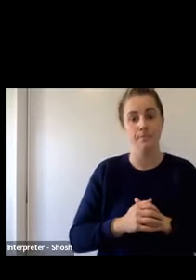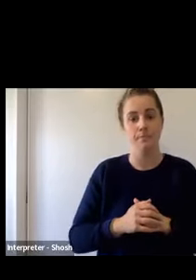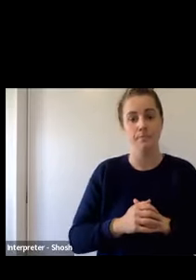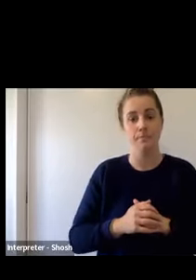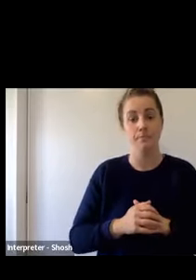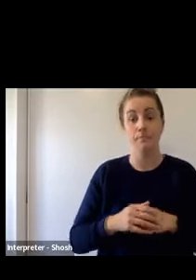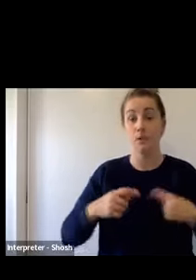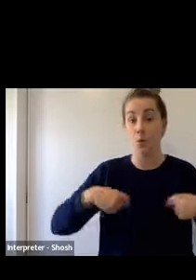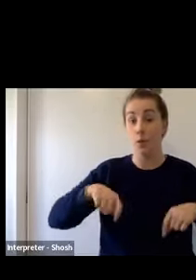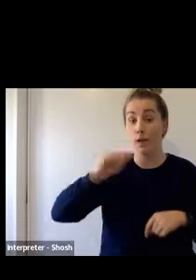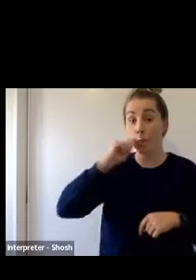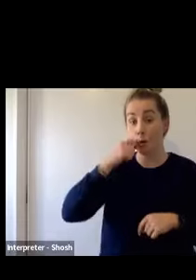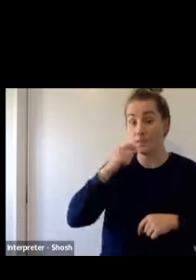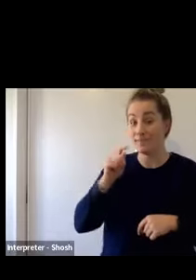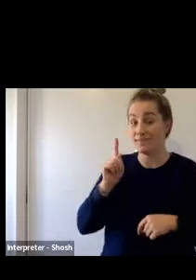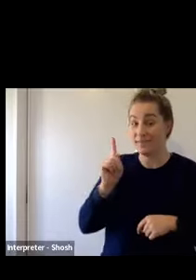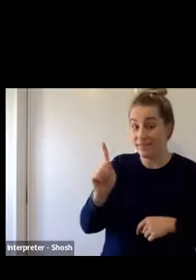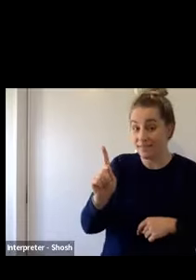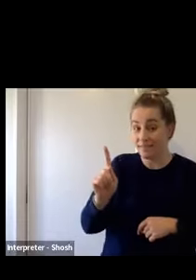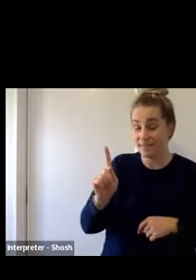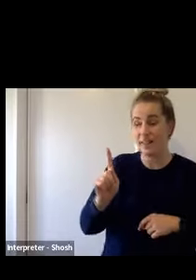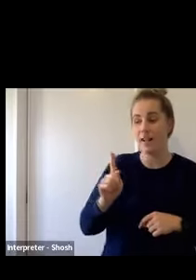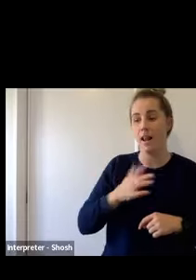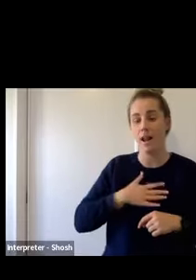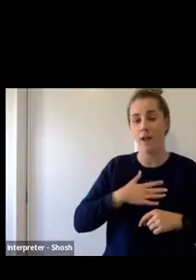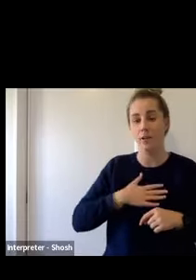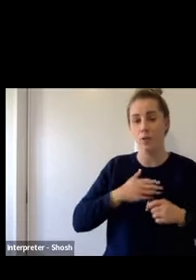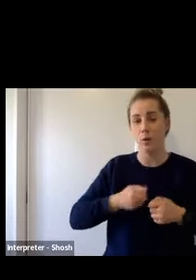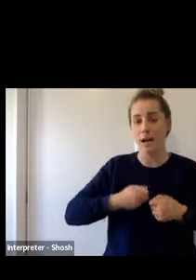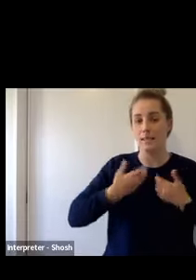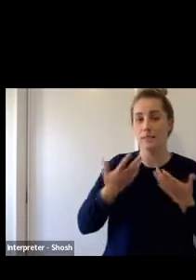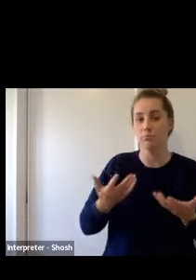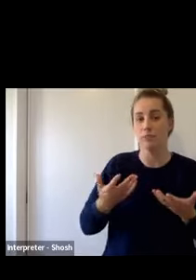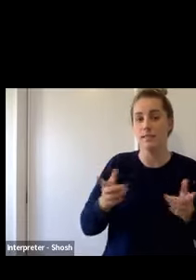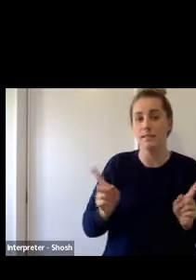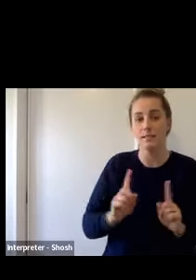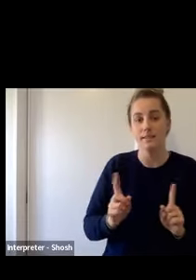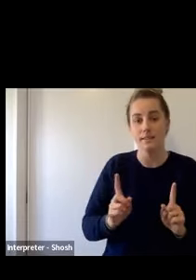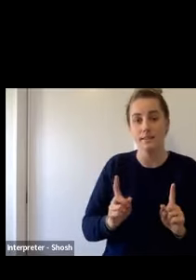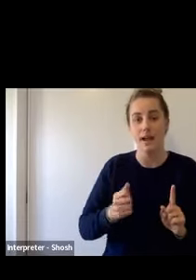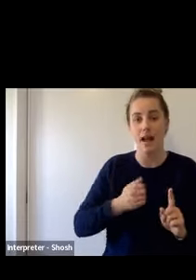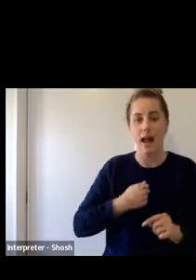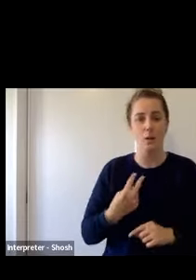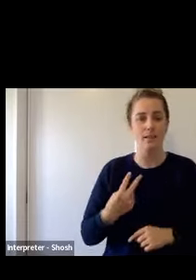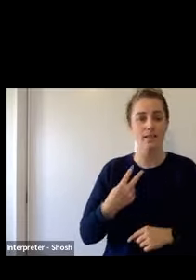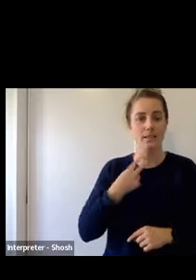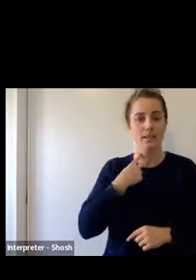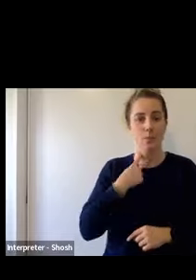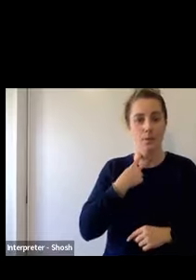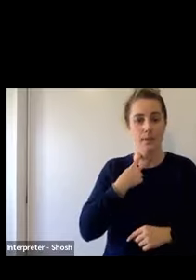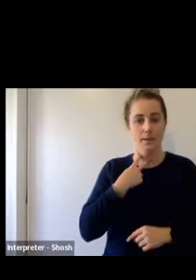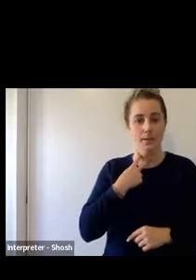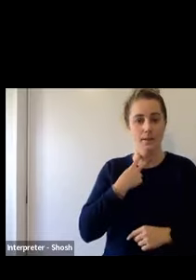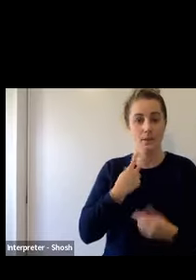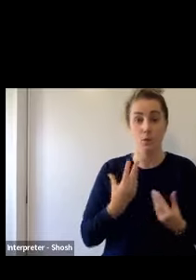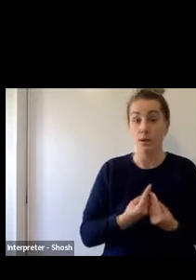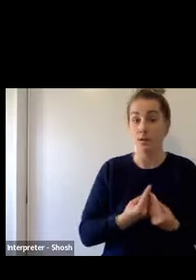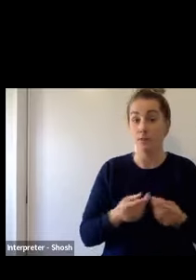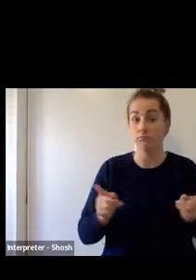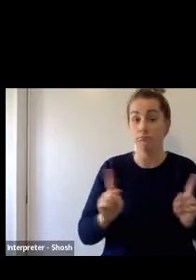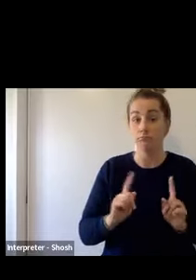We would, however, like to express our disappointment with